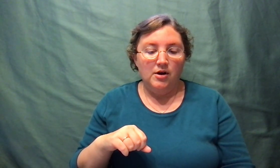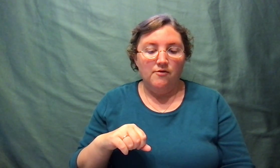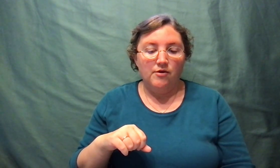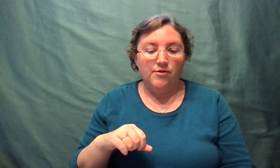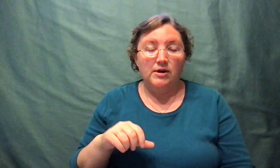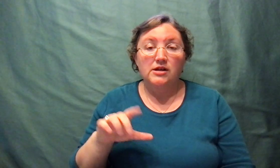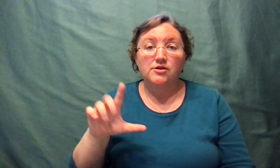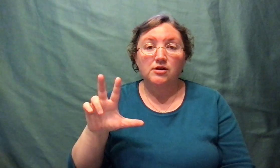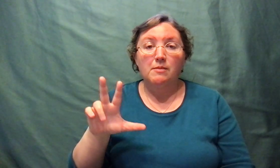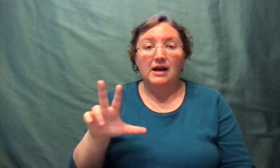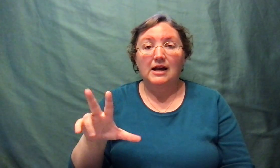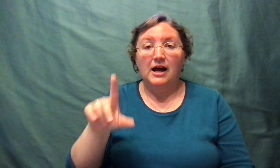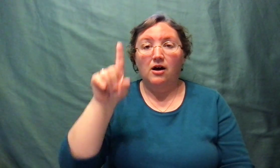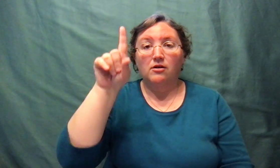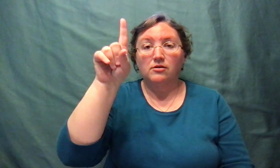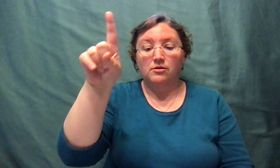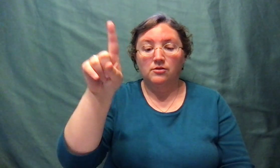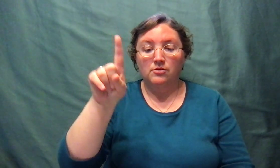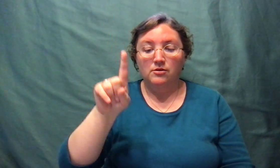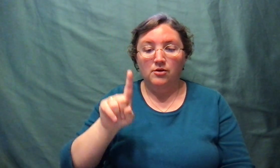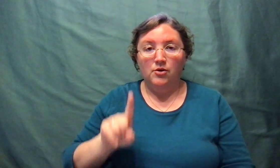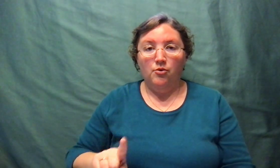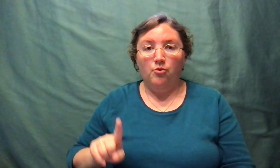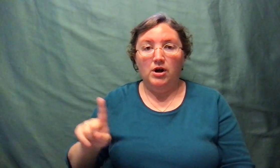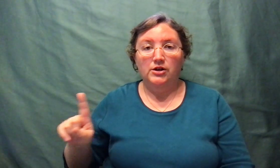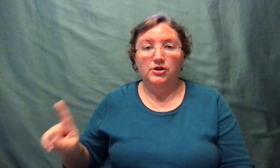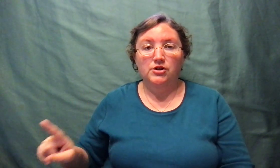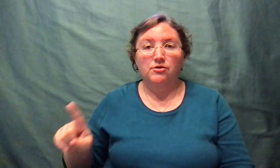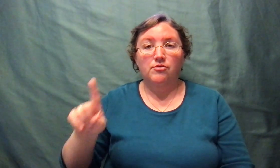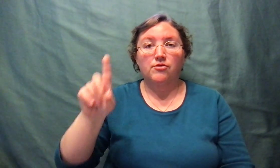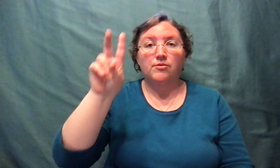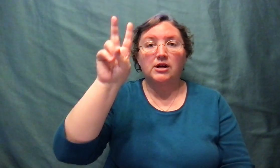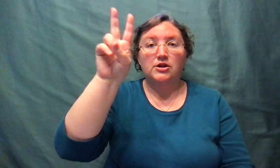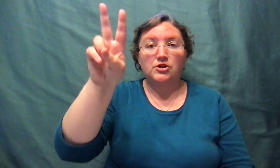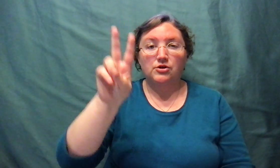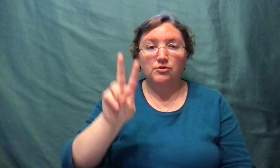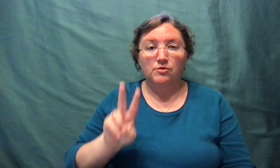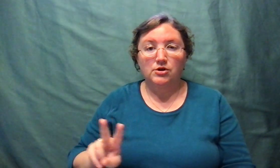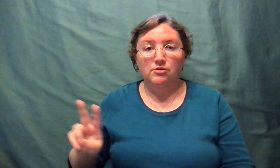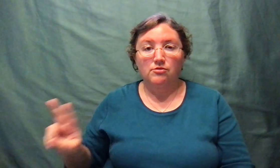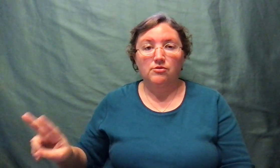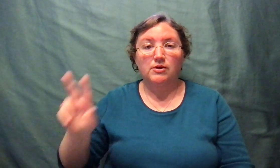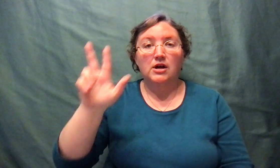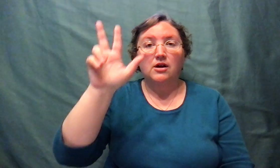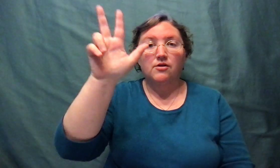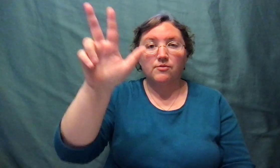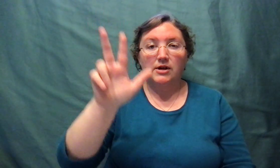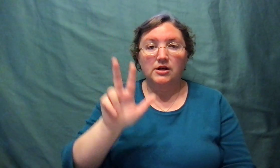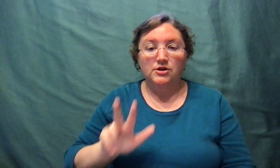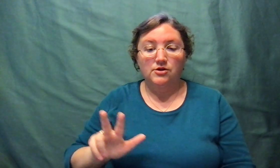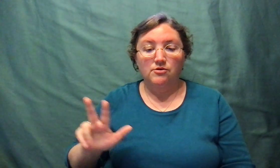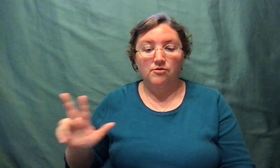For threes, you can make an L. 1, 2, 3, 2, 2, 3, 3, 2,